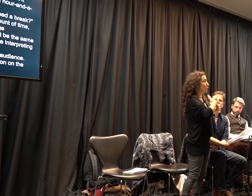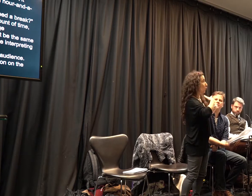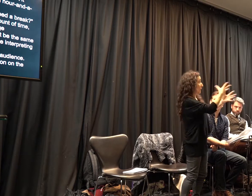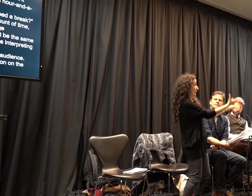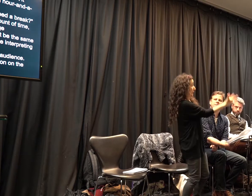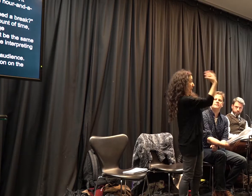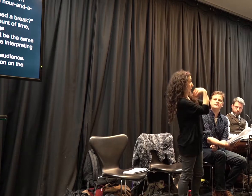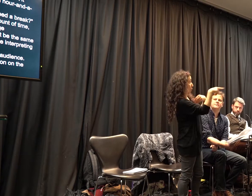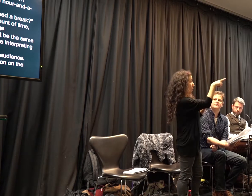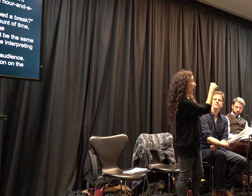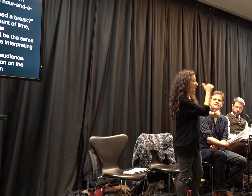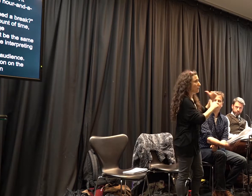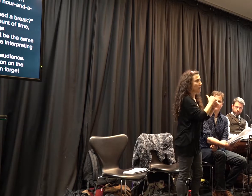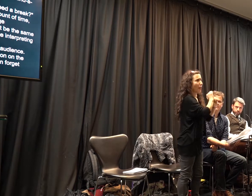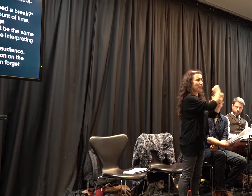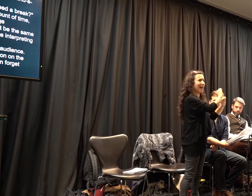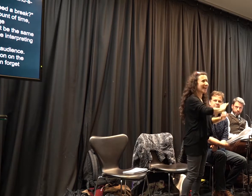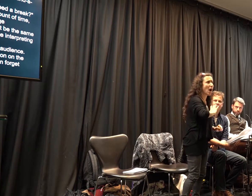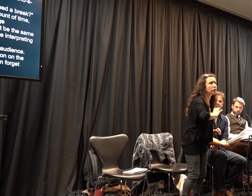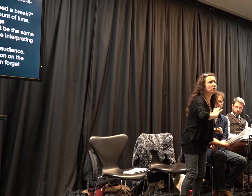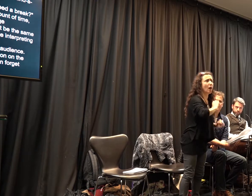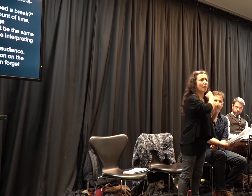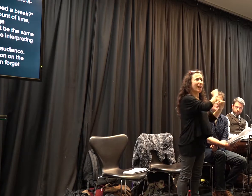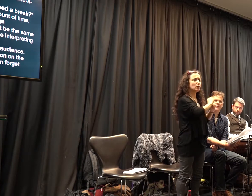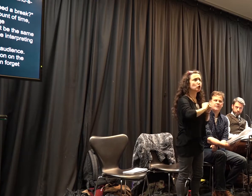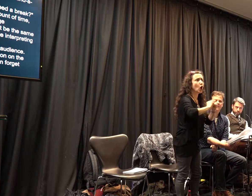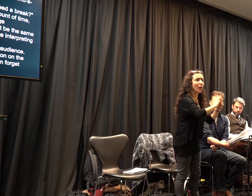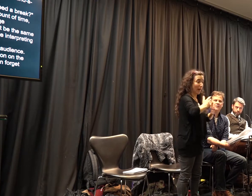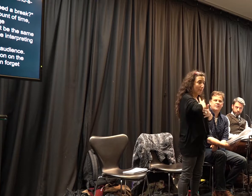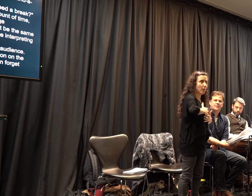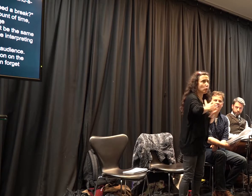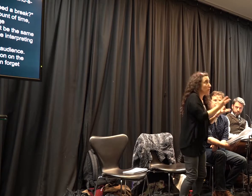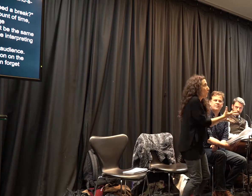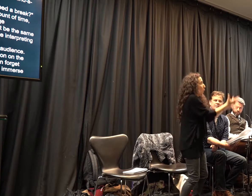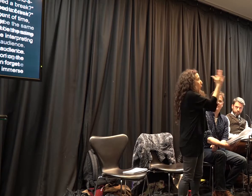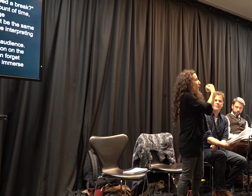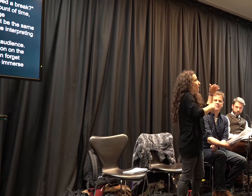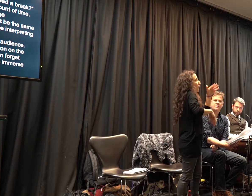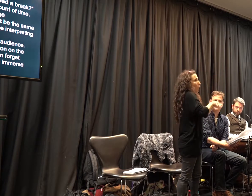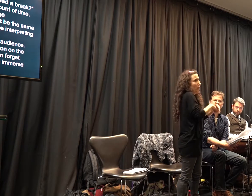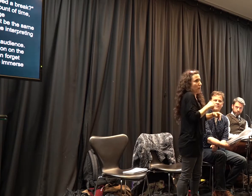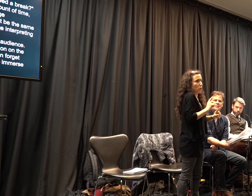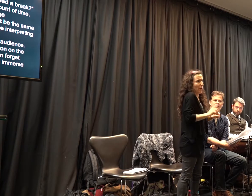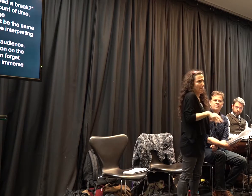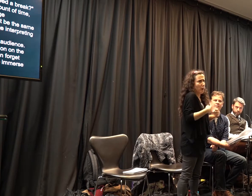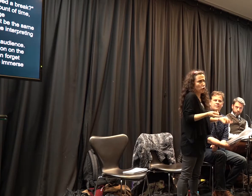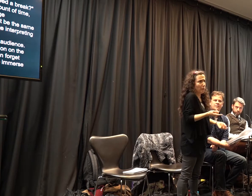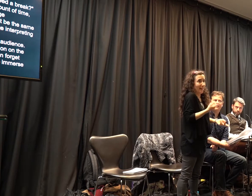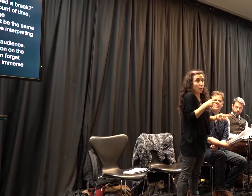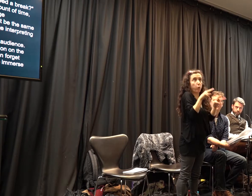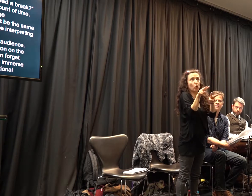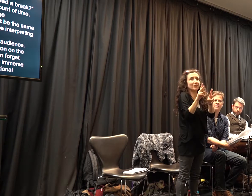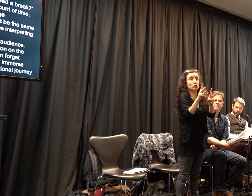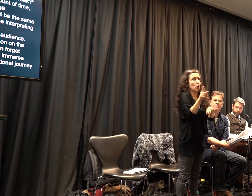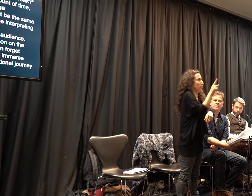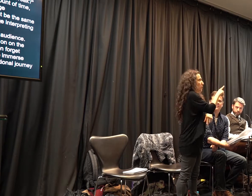I don't know what's going on. I want to immerse myself in this performance and see the emotional journey of every single